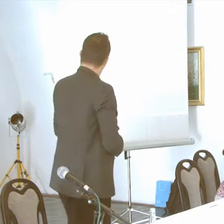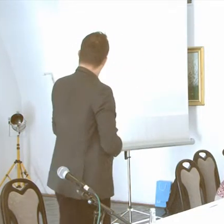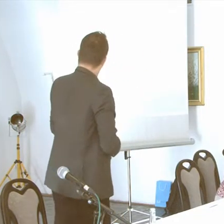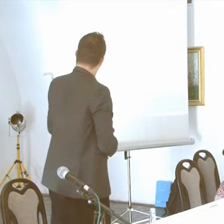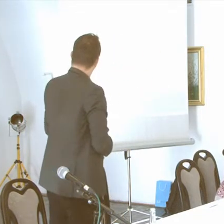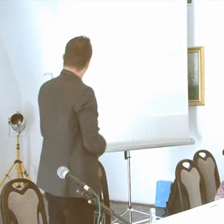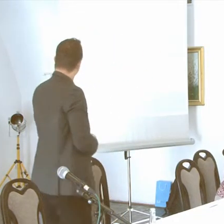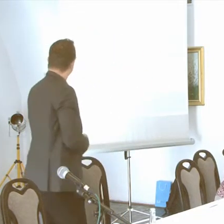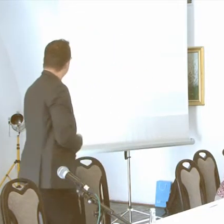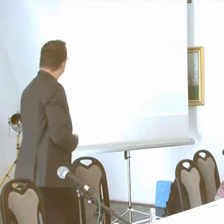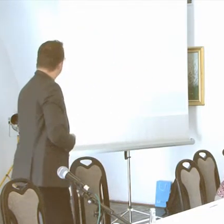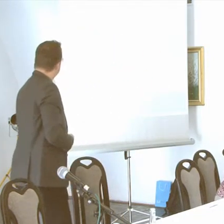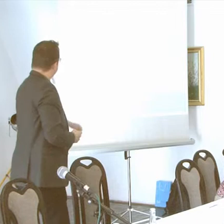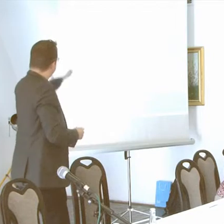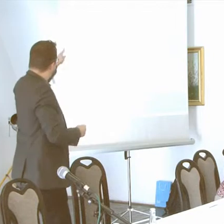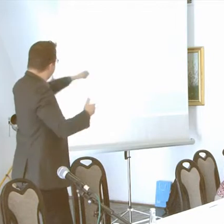to the emergency center.